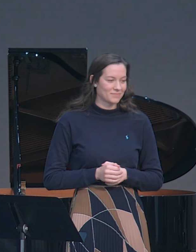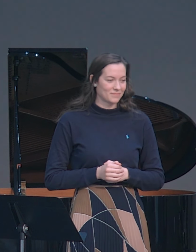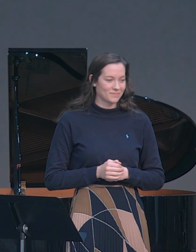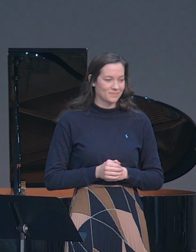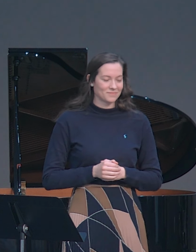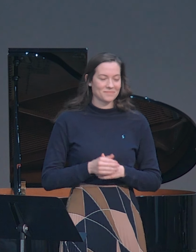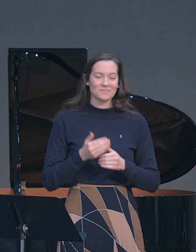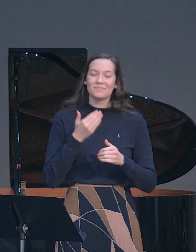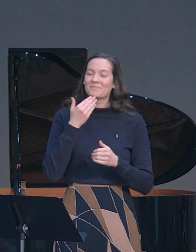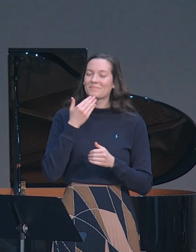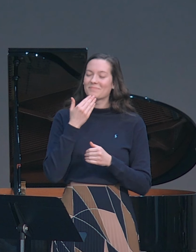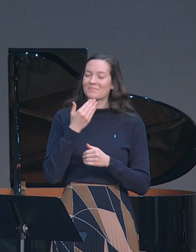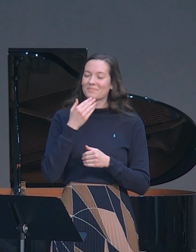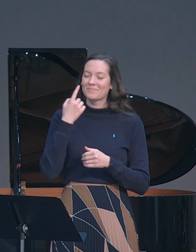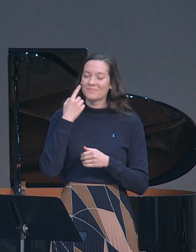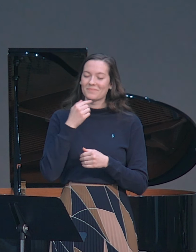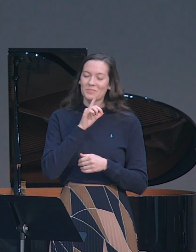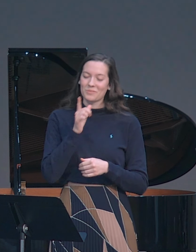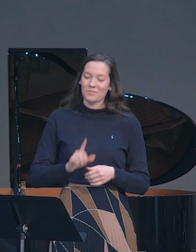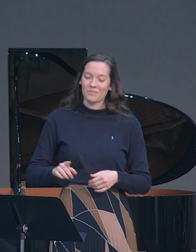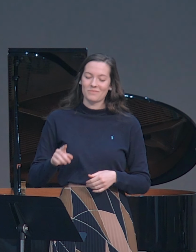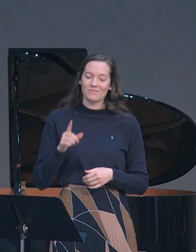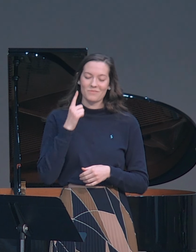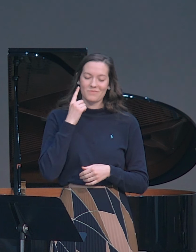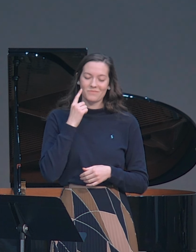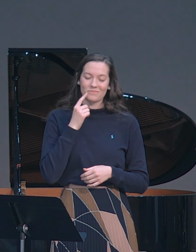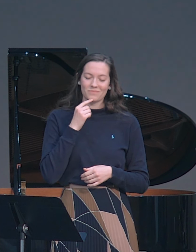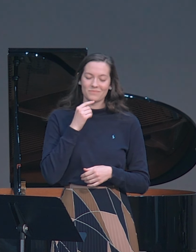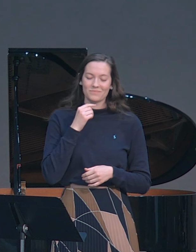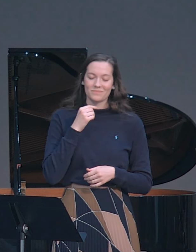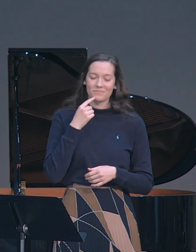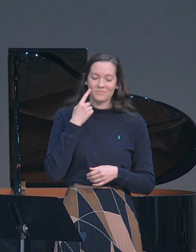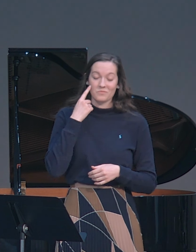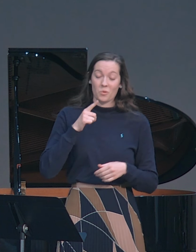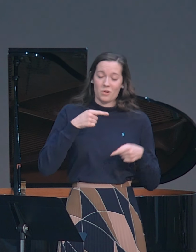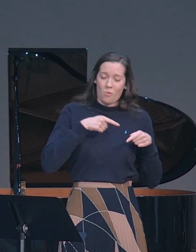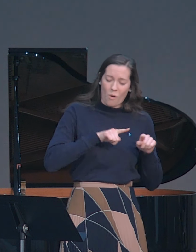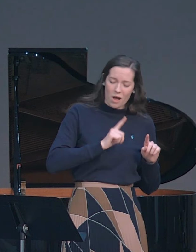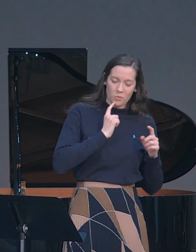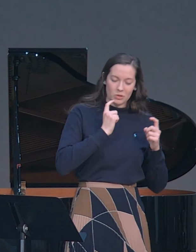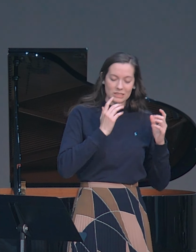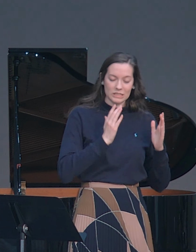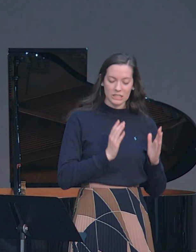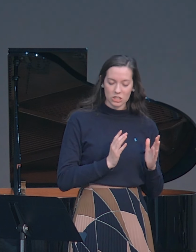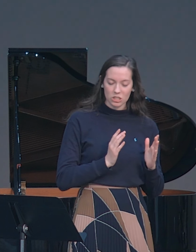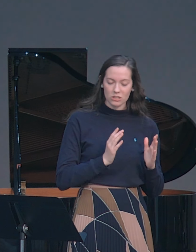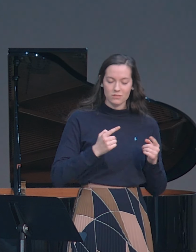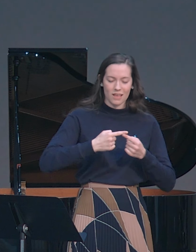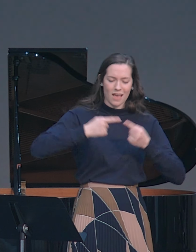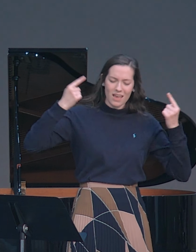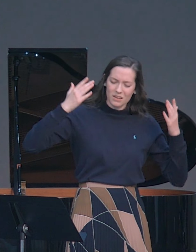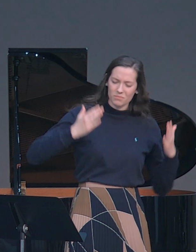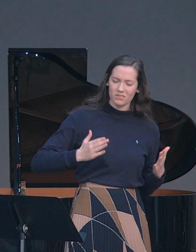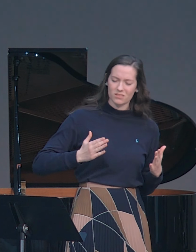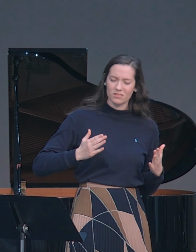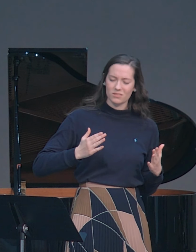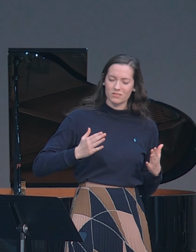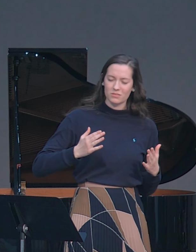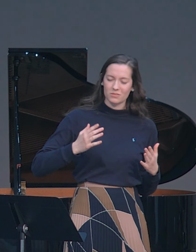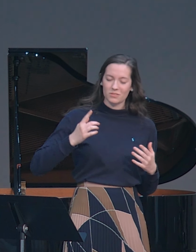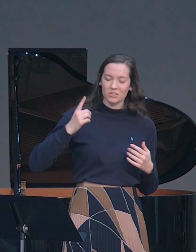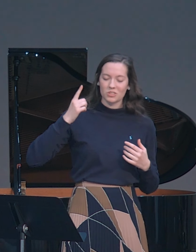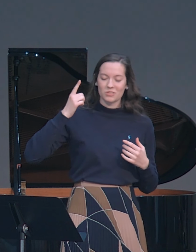We thank you, Lord, for the but God verse, Lord. We thank you, Lord, that while we were sinners, you died for us. While we were enemies, Lord, Lord, you